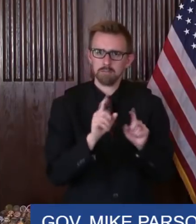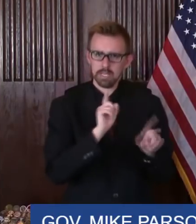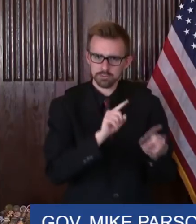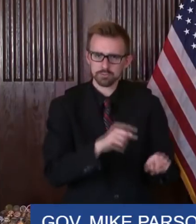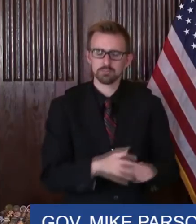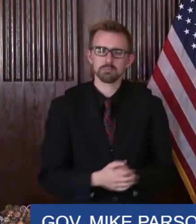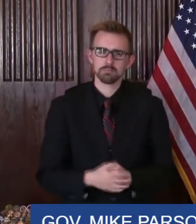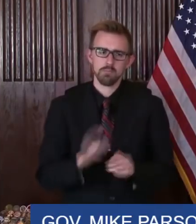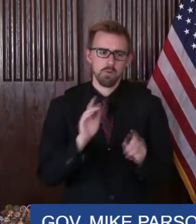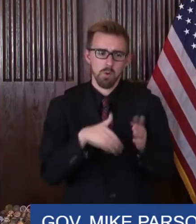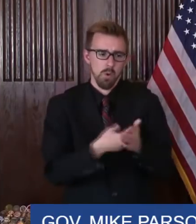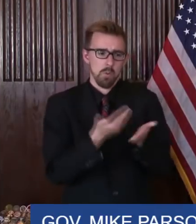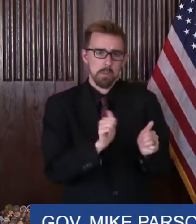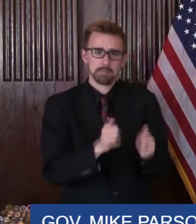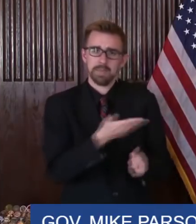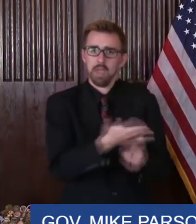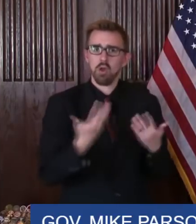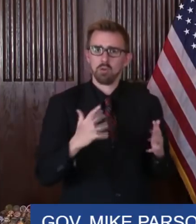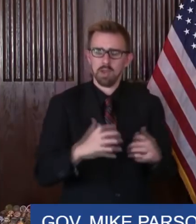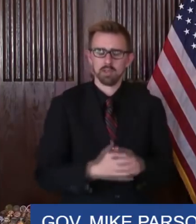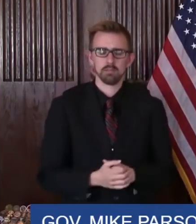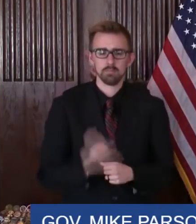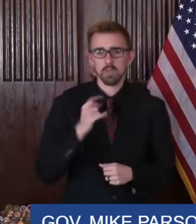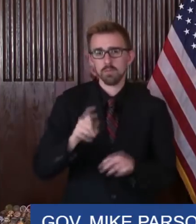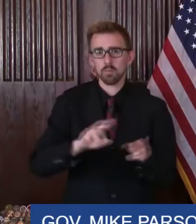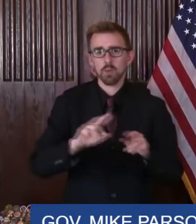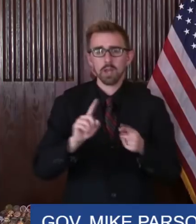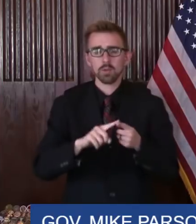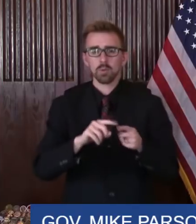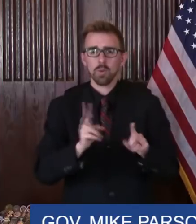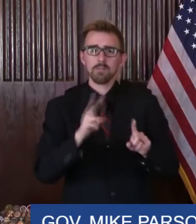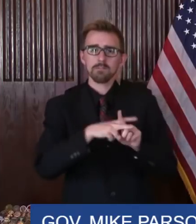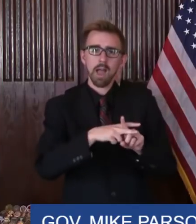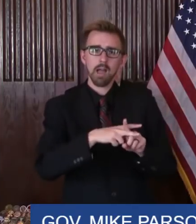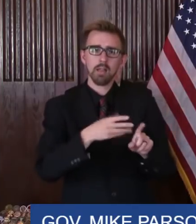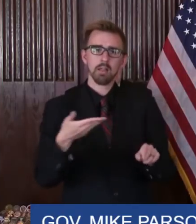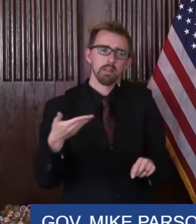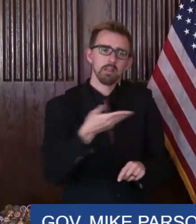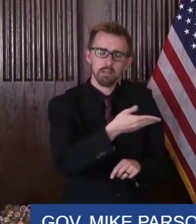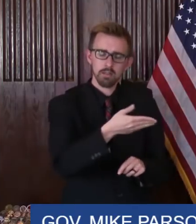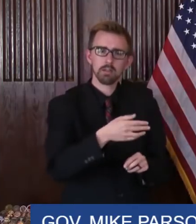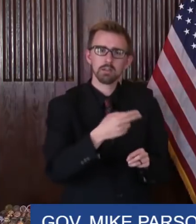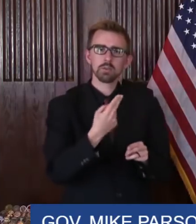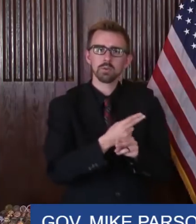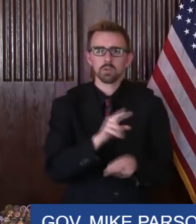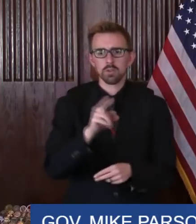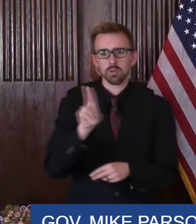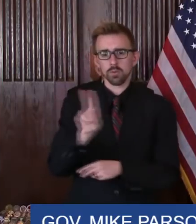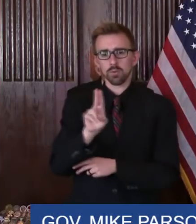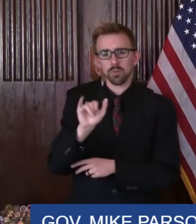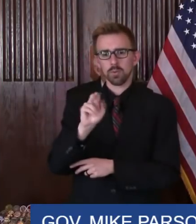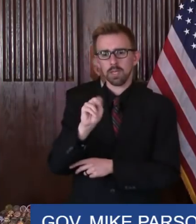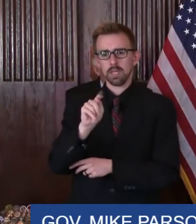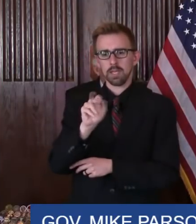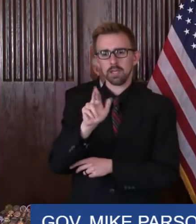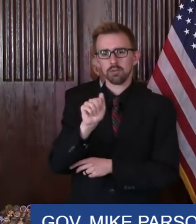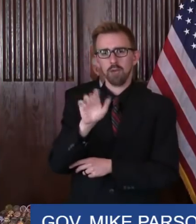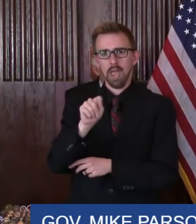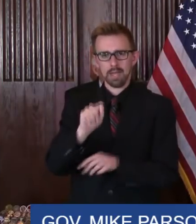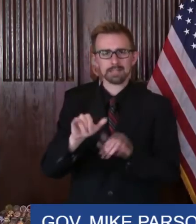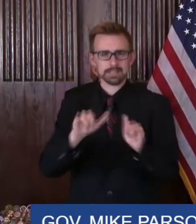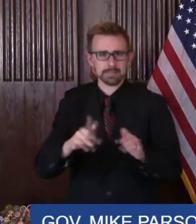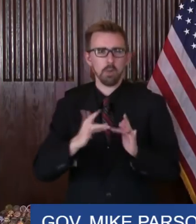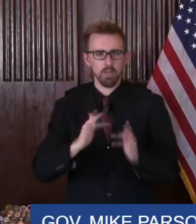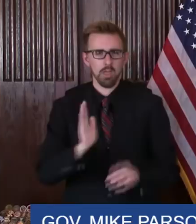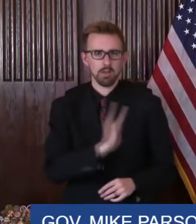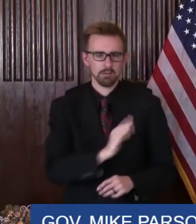there. And if you are ready to file a claim, please do so through our You Interact system online. Finally,